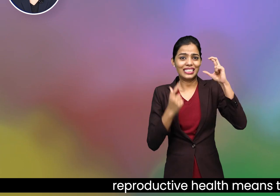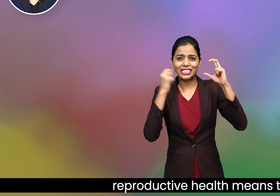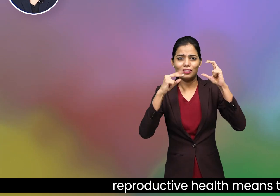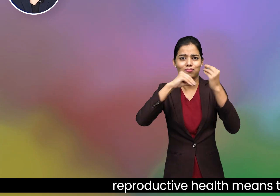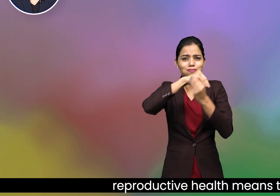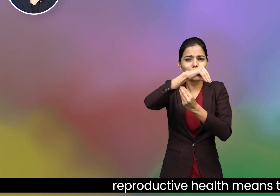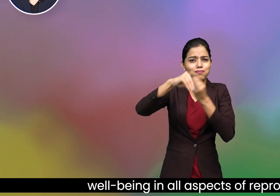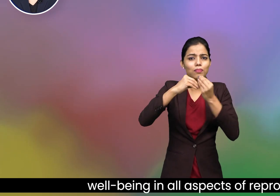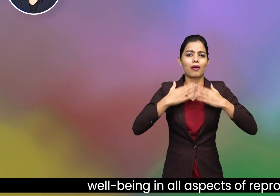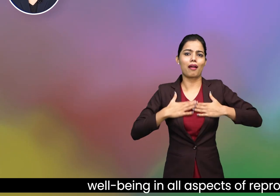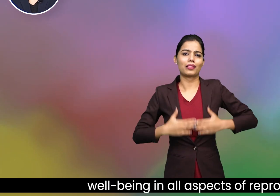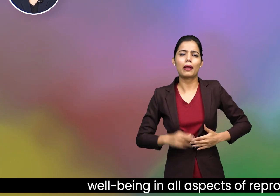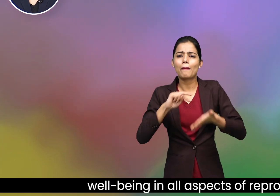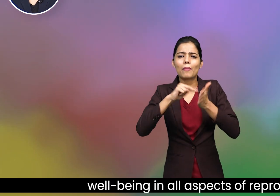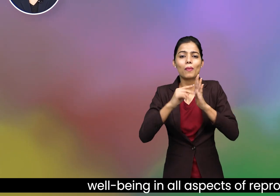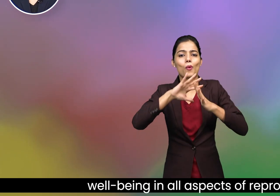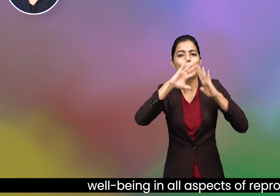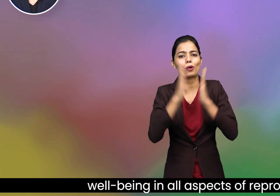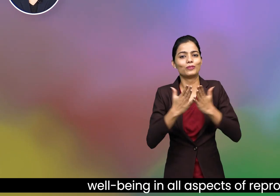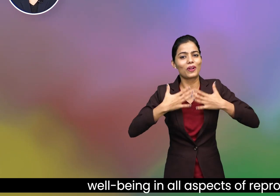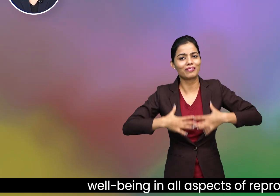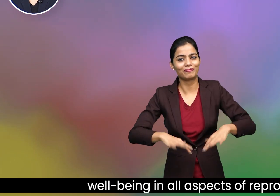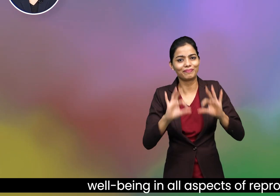health means total well-being